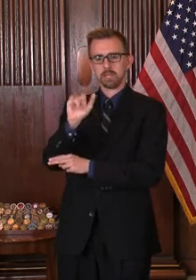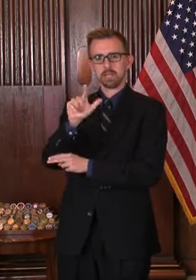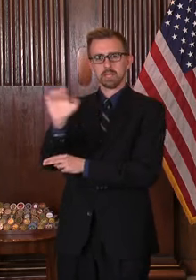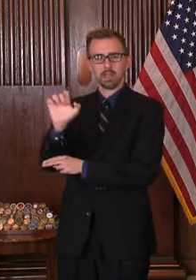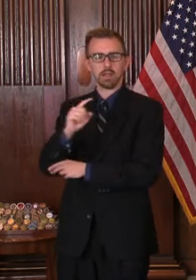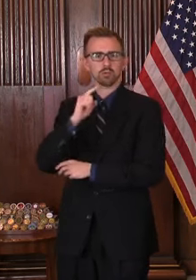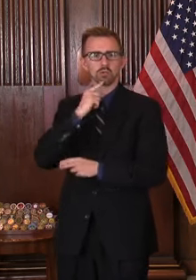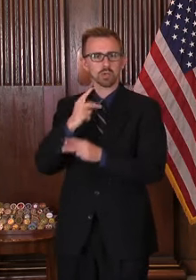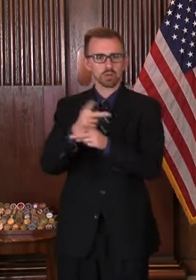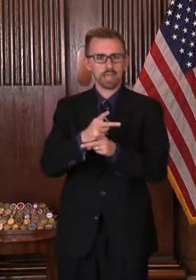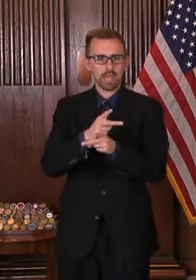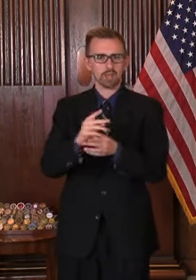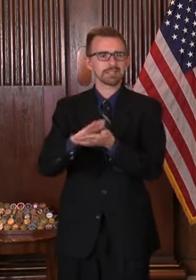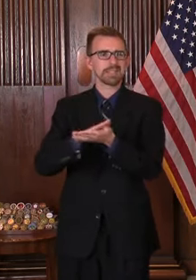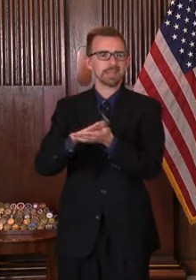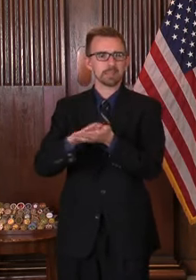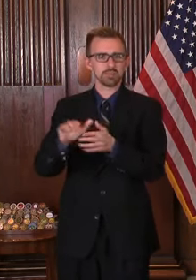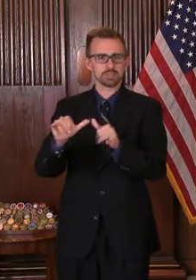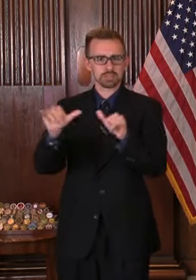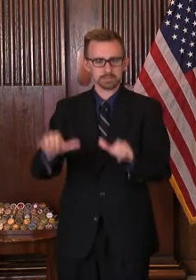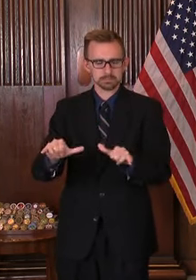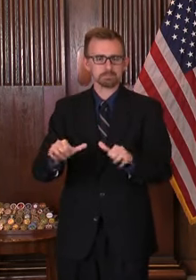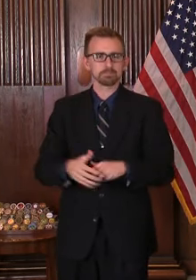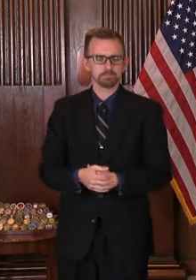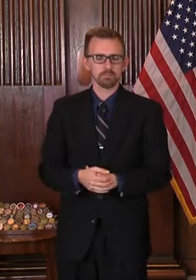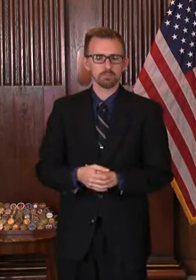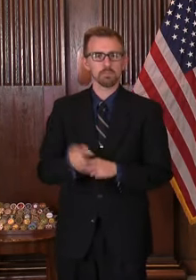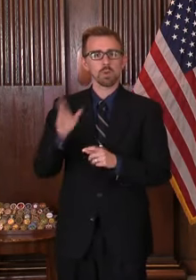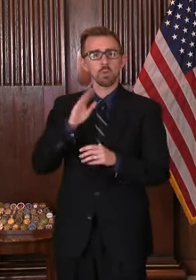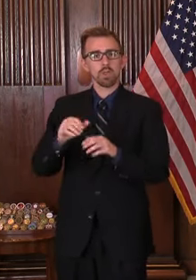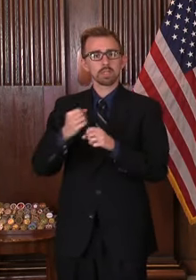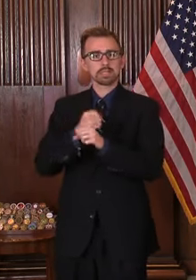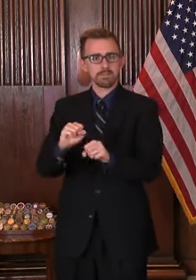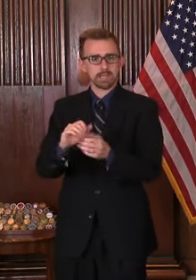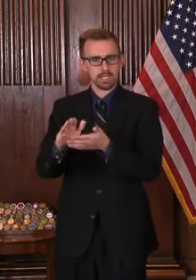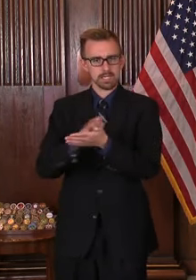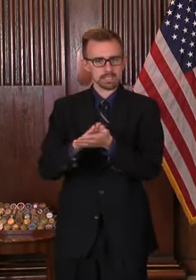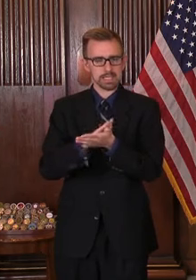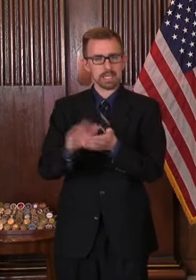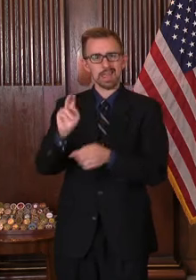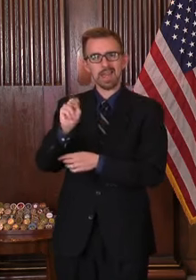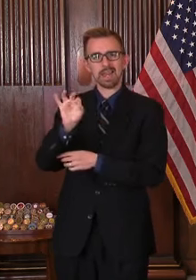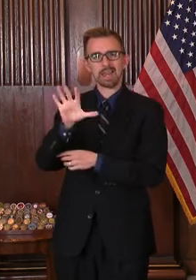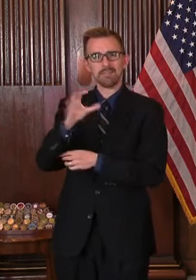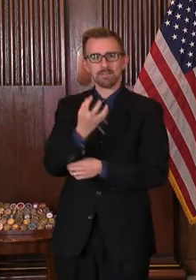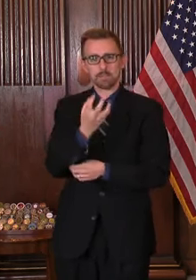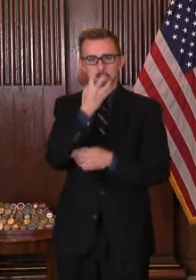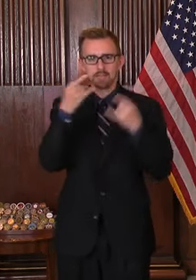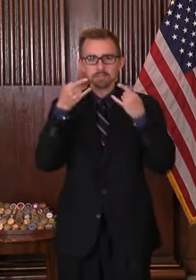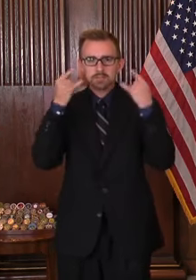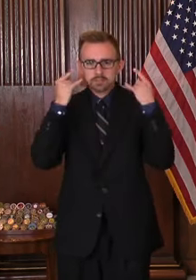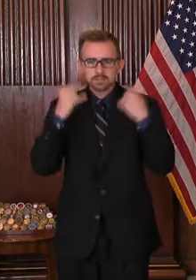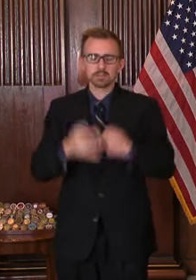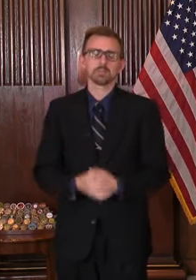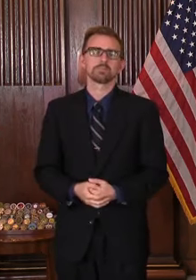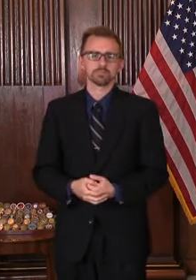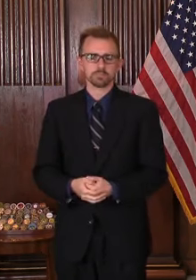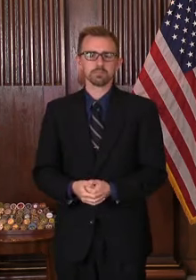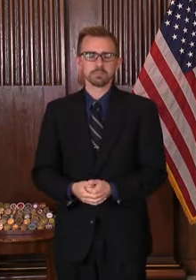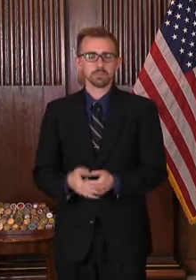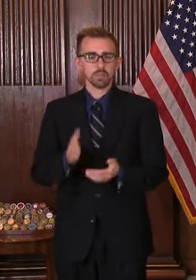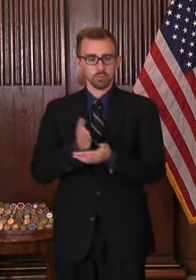Care decontamination system to safely decontaminate N95 masks. Through